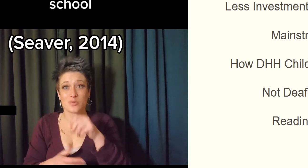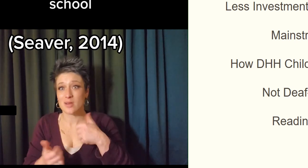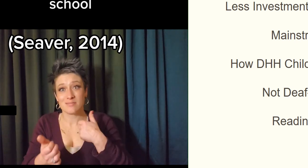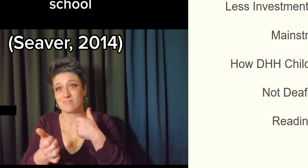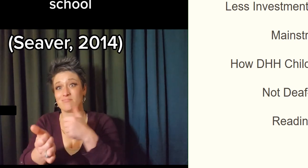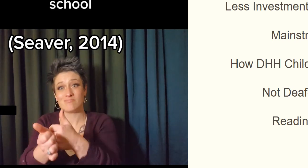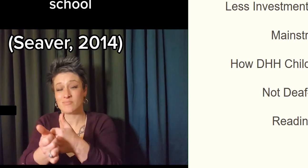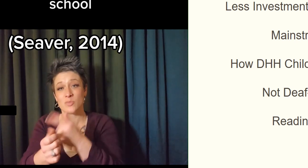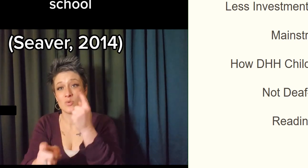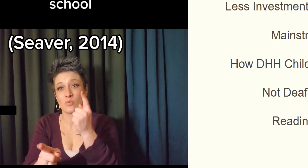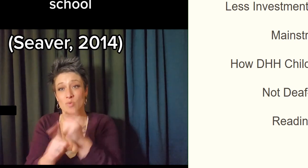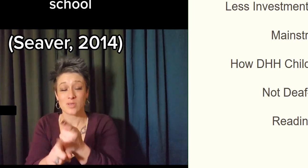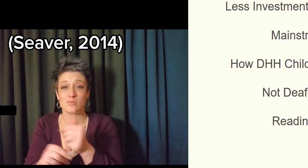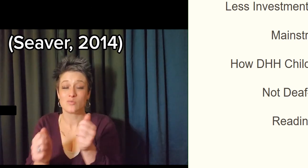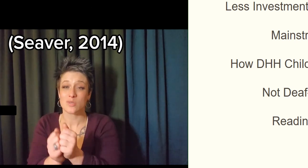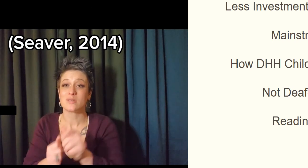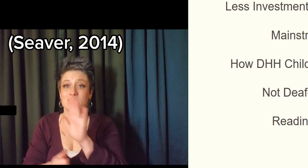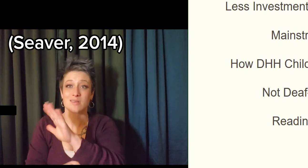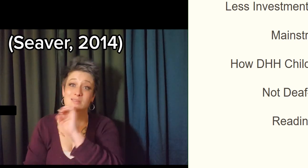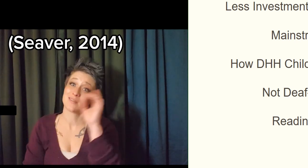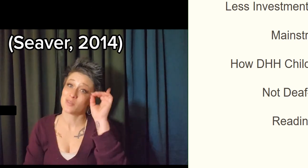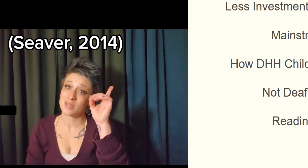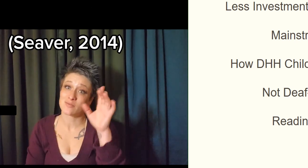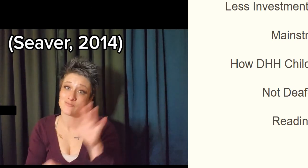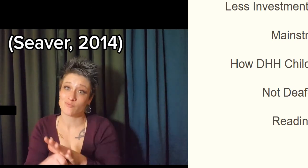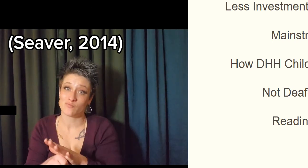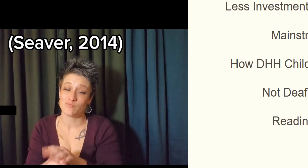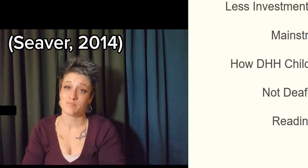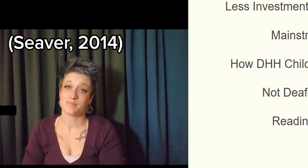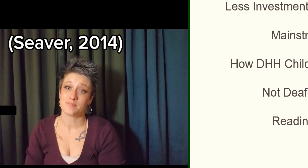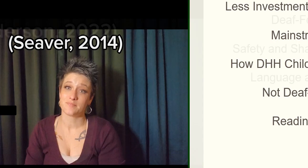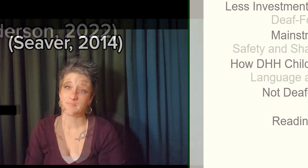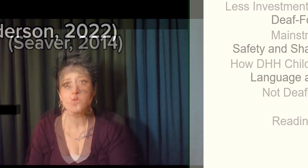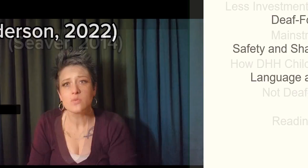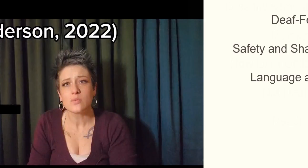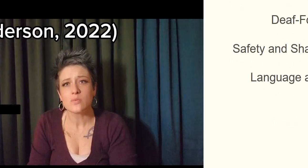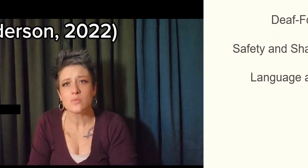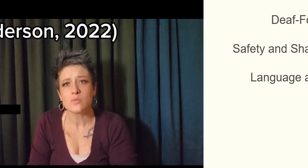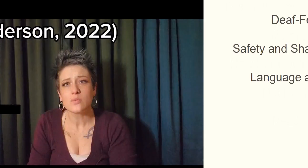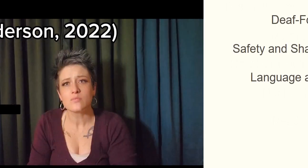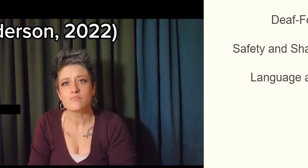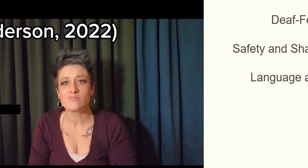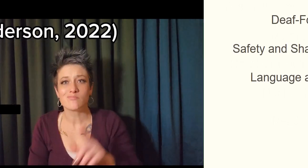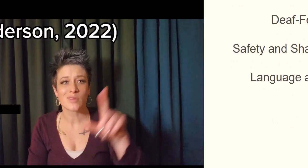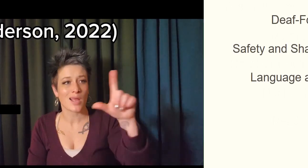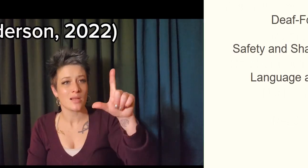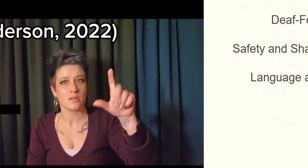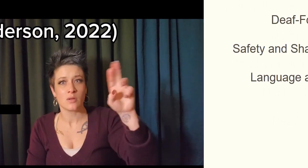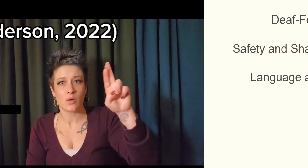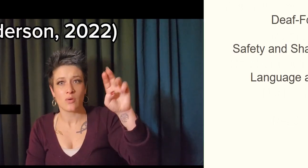that they would learn at the deaf school. It also means that kids don't catch up appropriately.